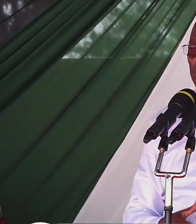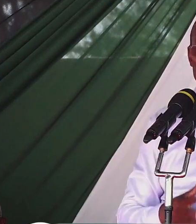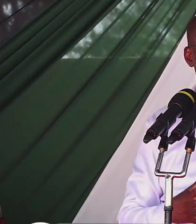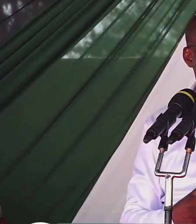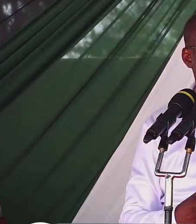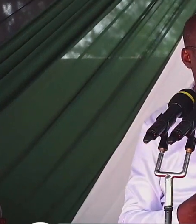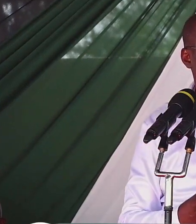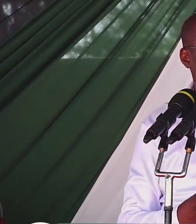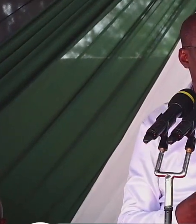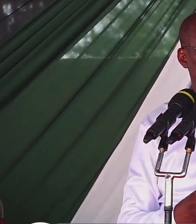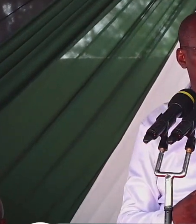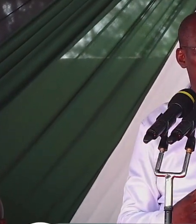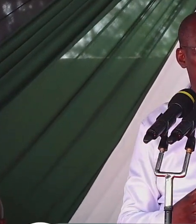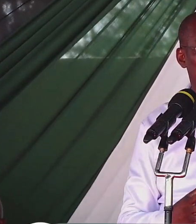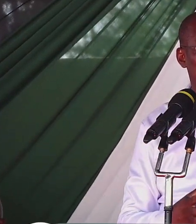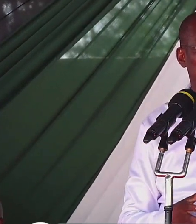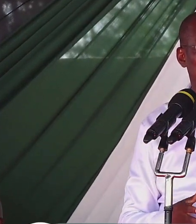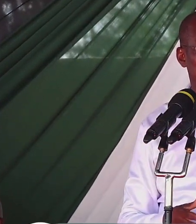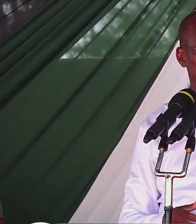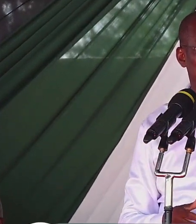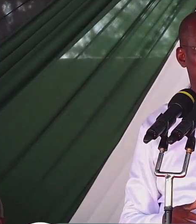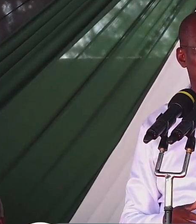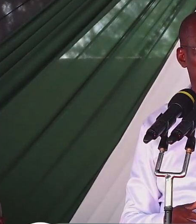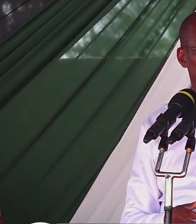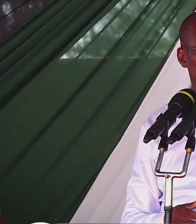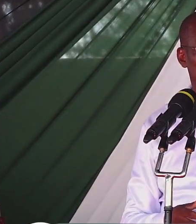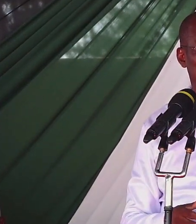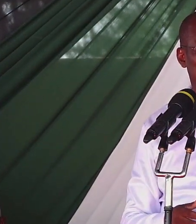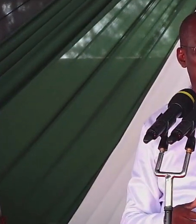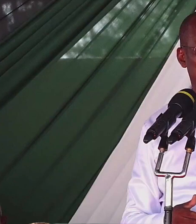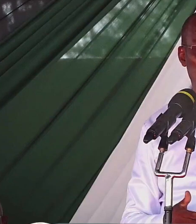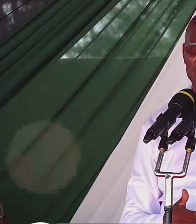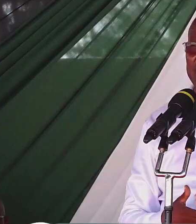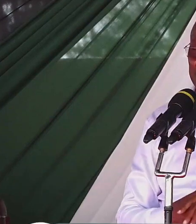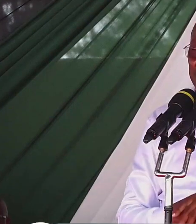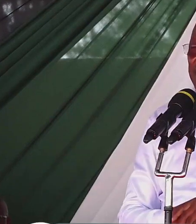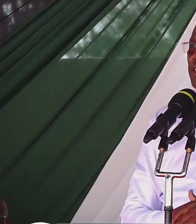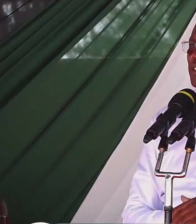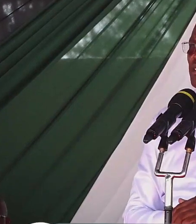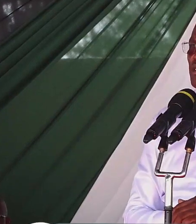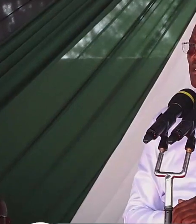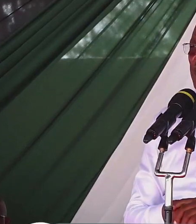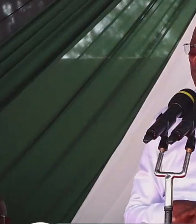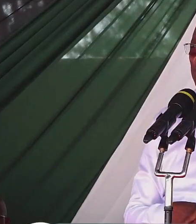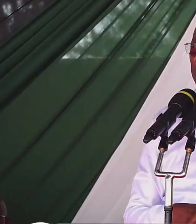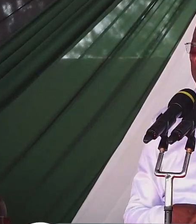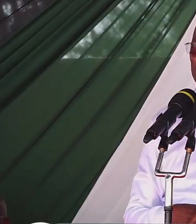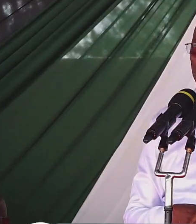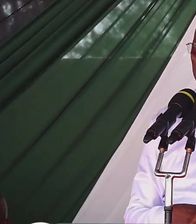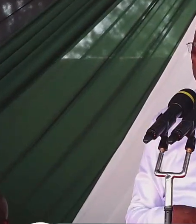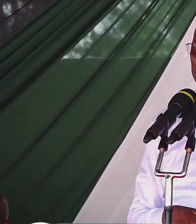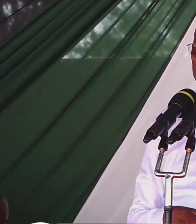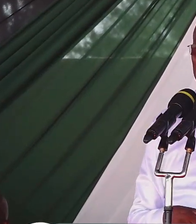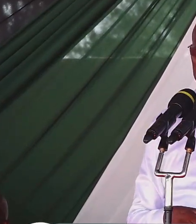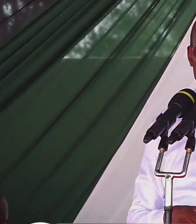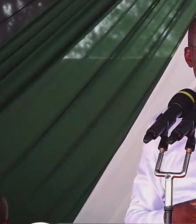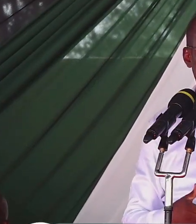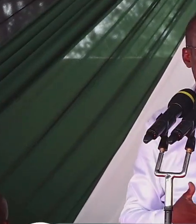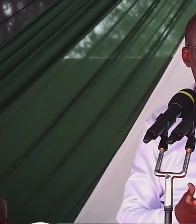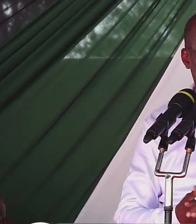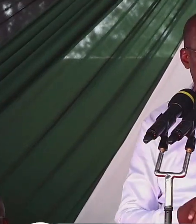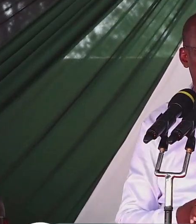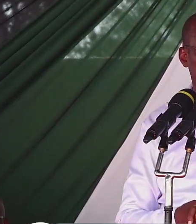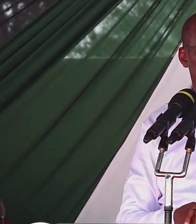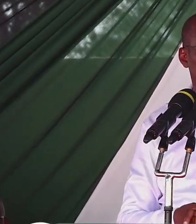for choosing to come to this area, Turkana County, an area with